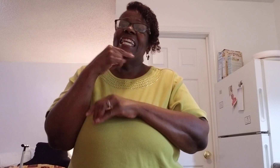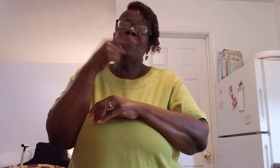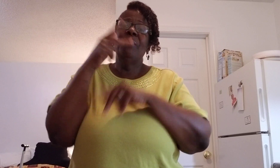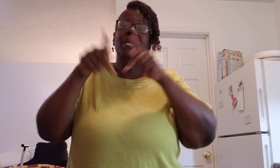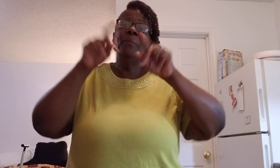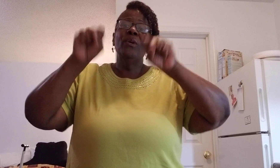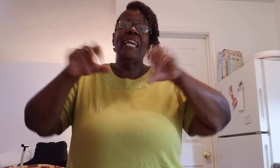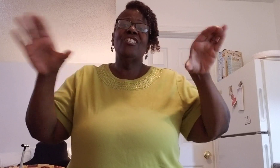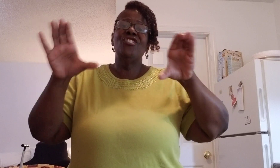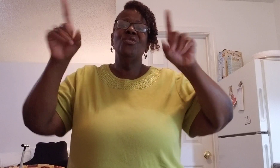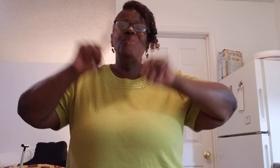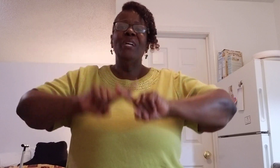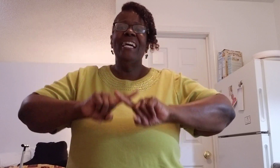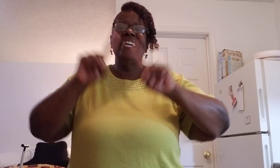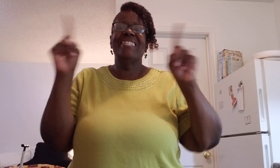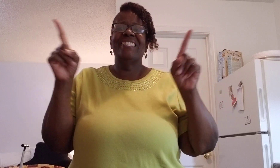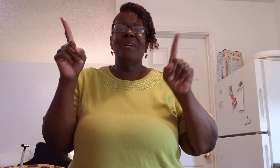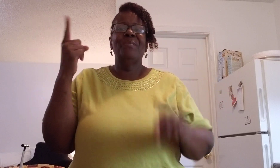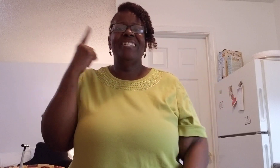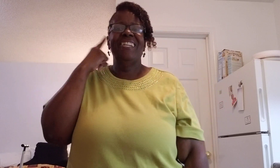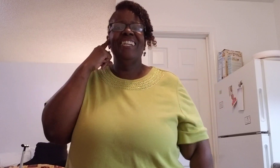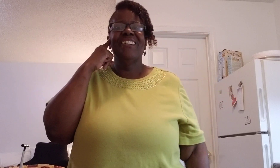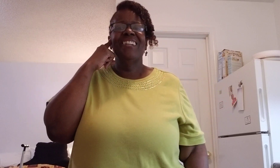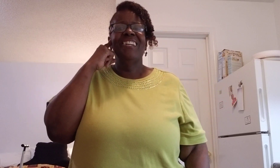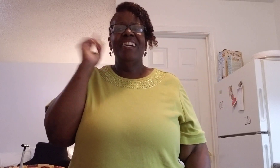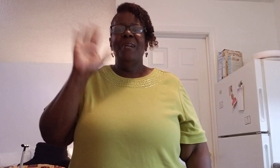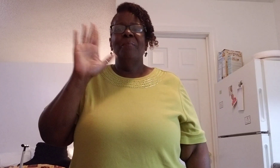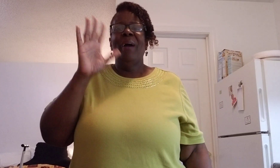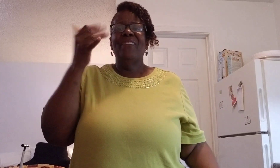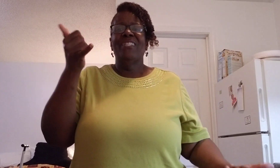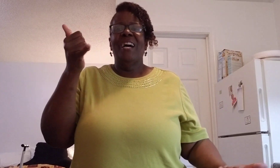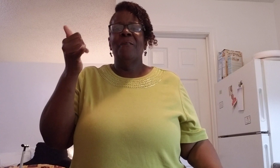that hearing people can do except hear. Bye for now.